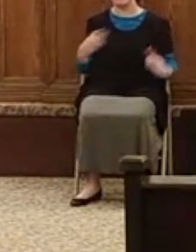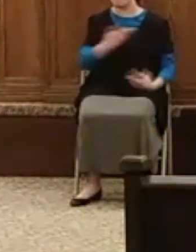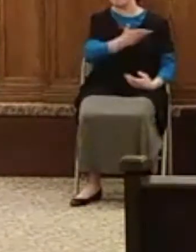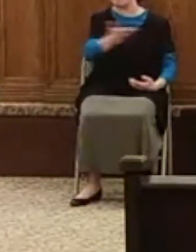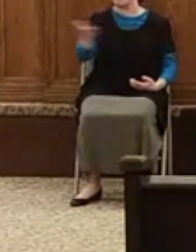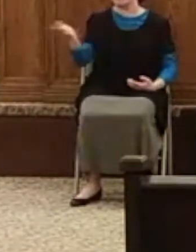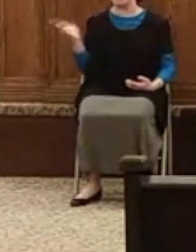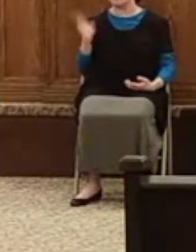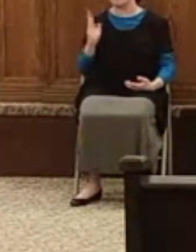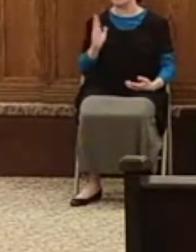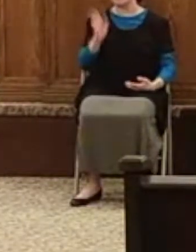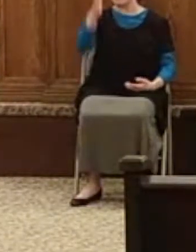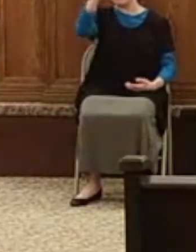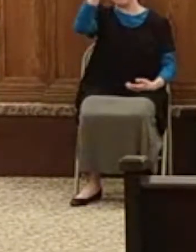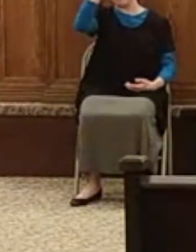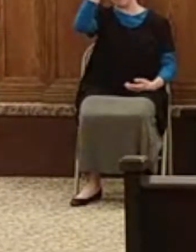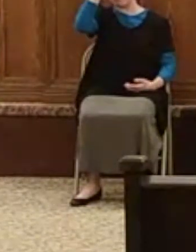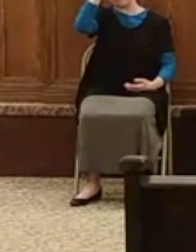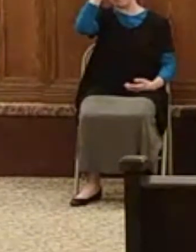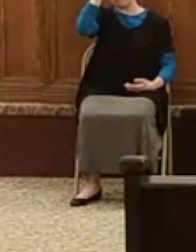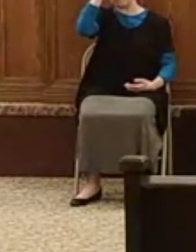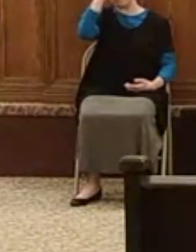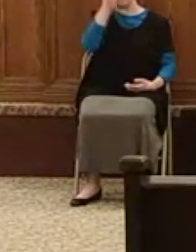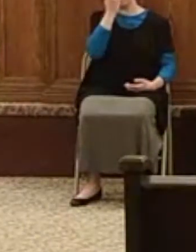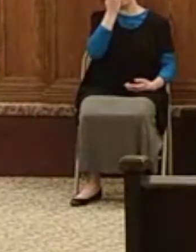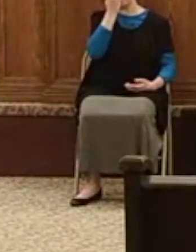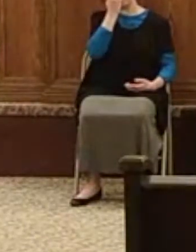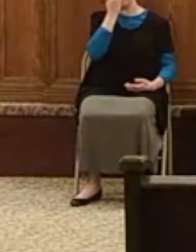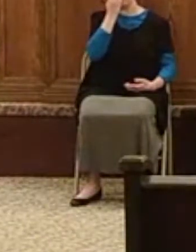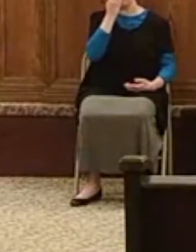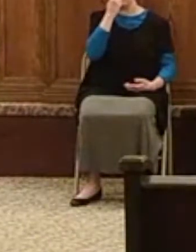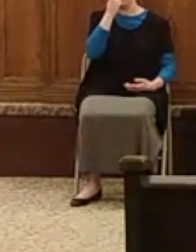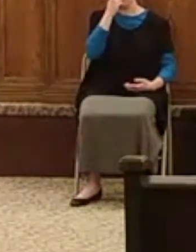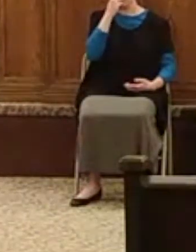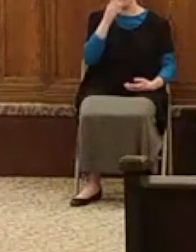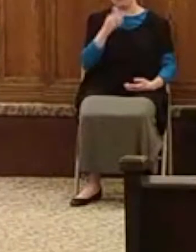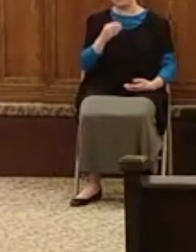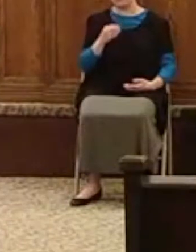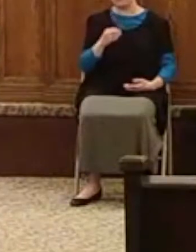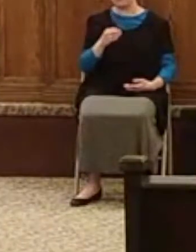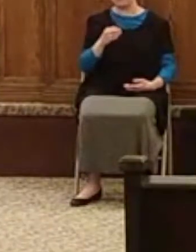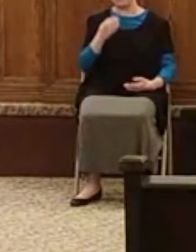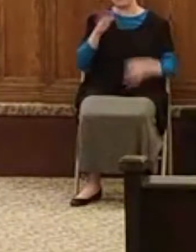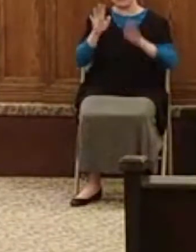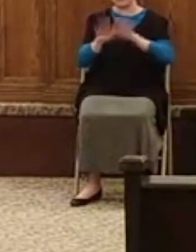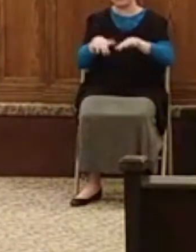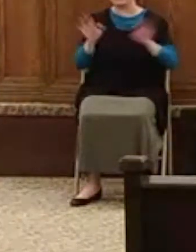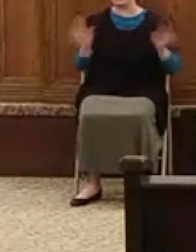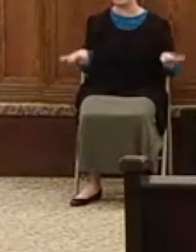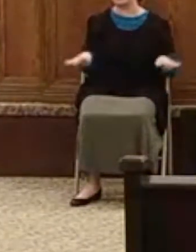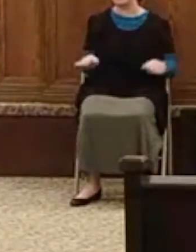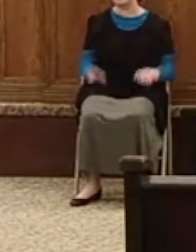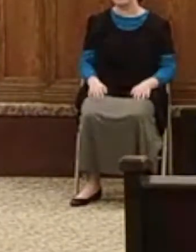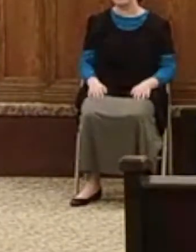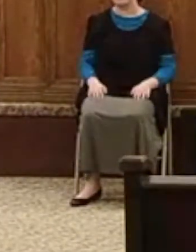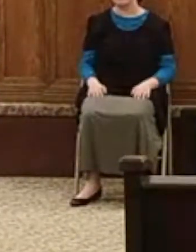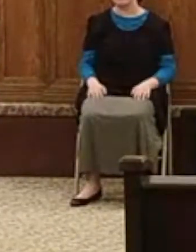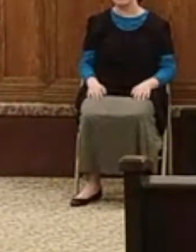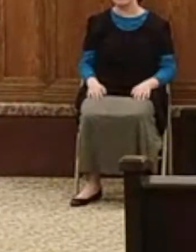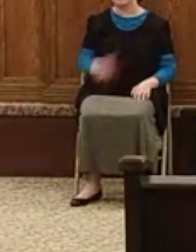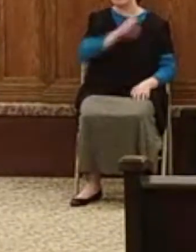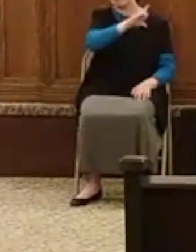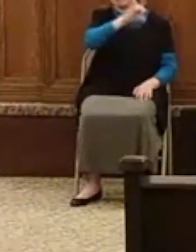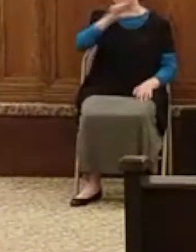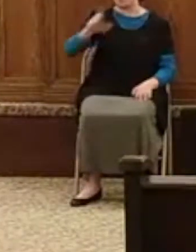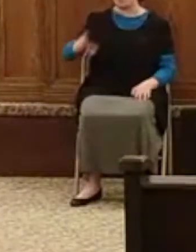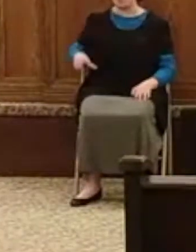us. Like a father that pitieth his children,